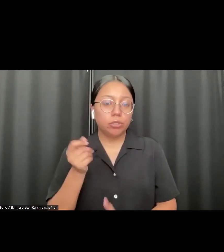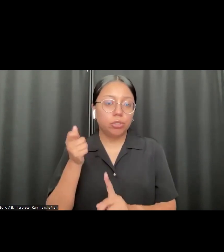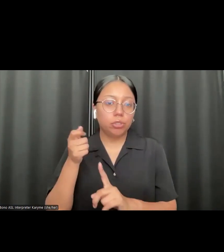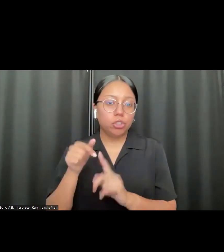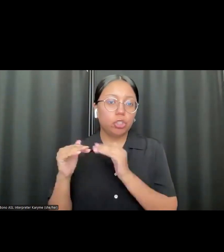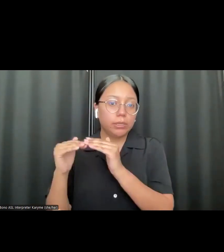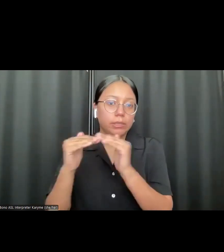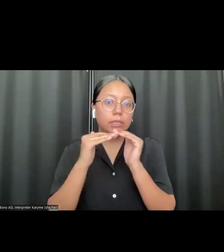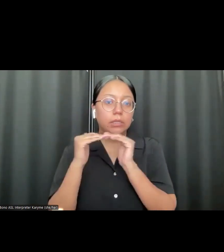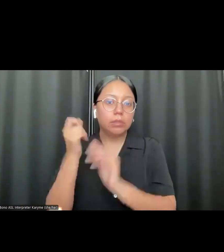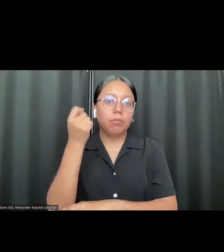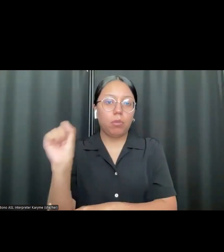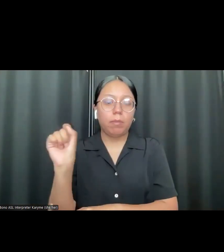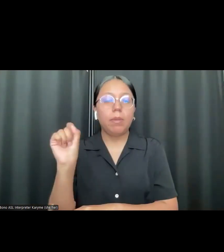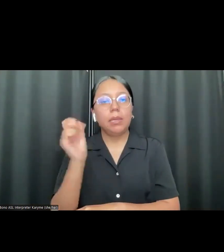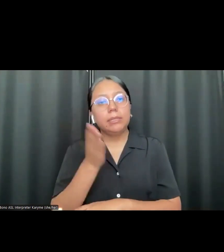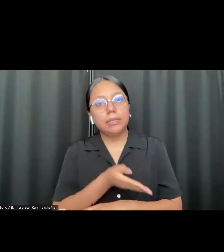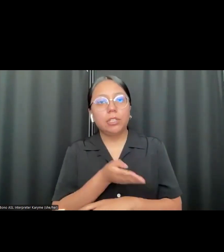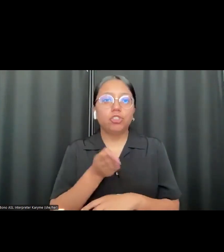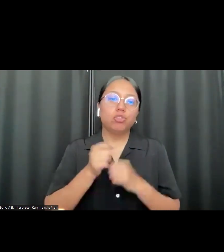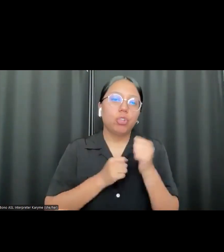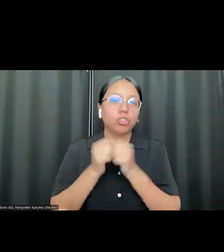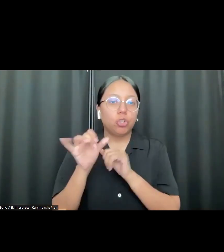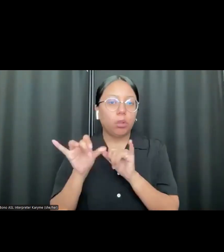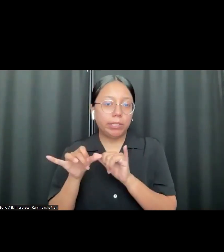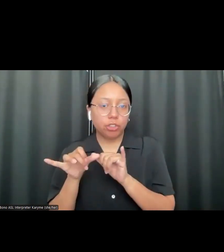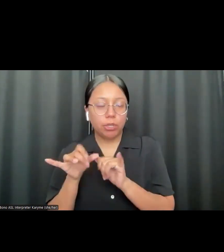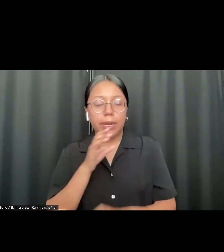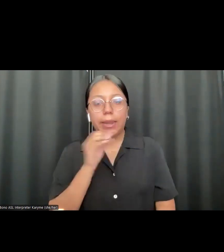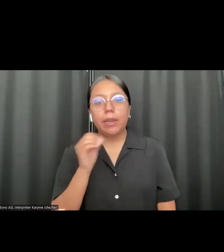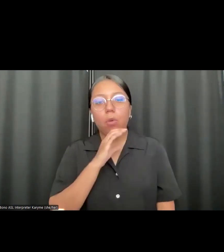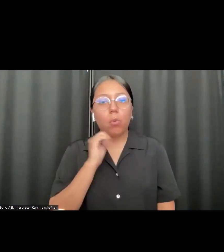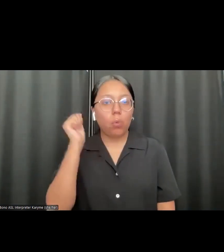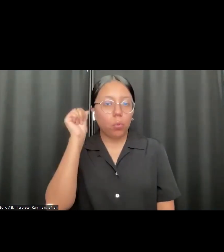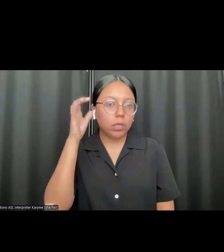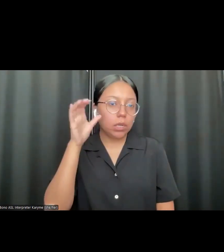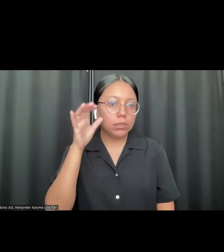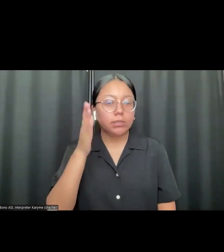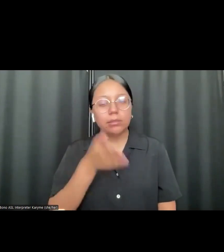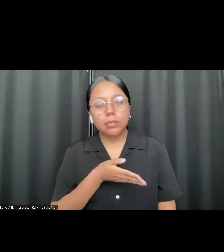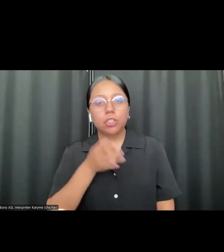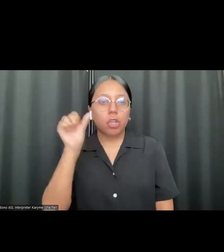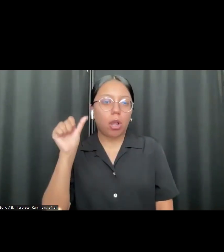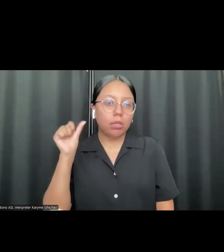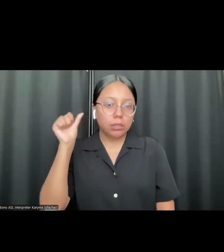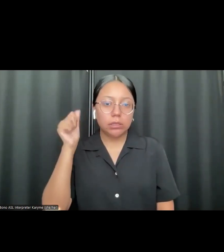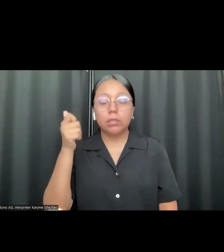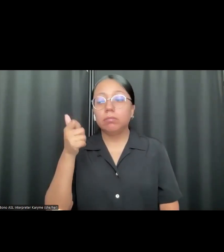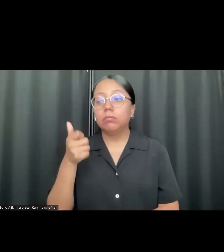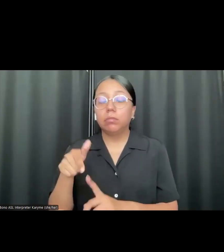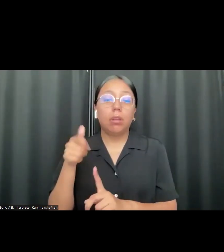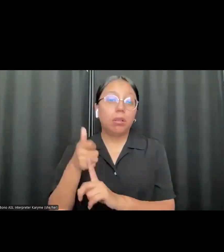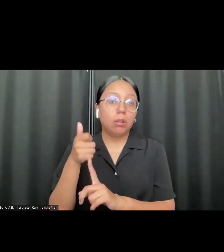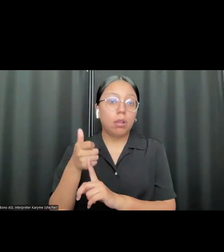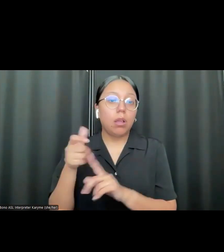structural engineer. I love that. And older cousin slash auntie. They're also the author or co-editor